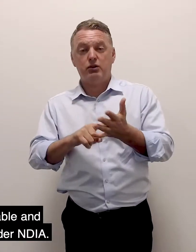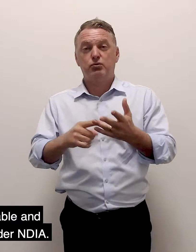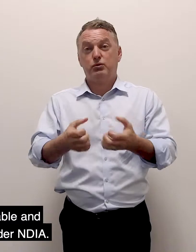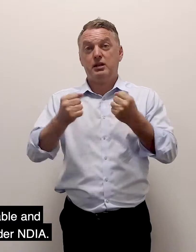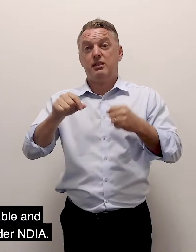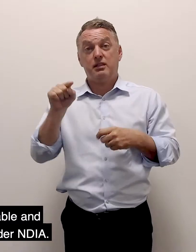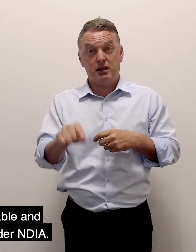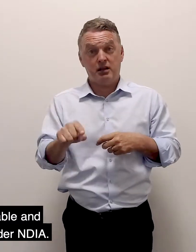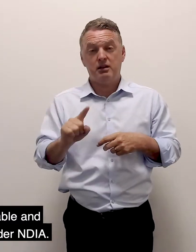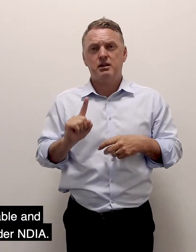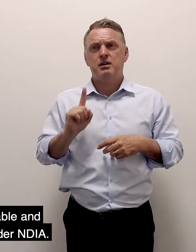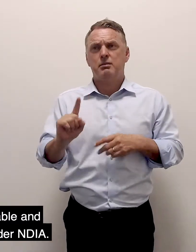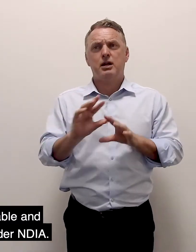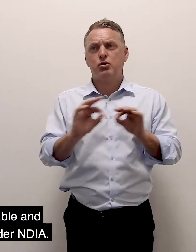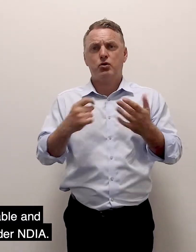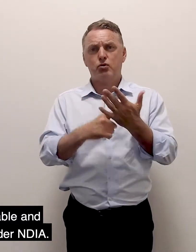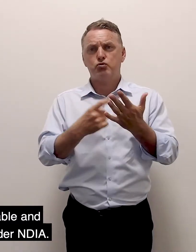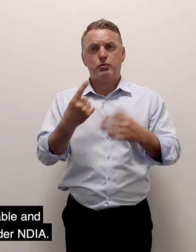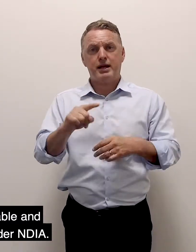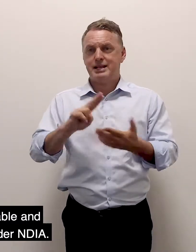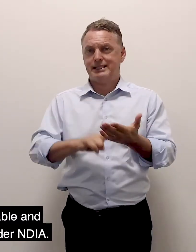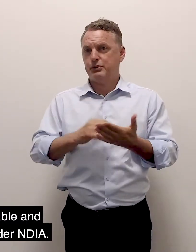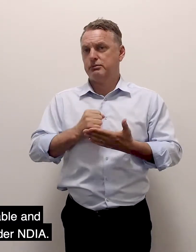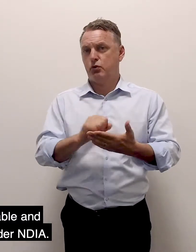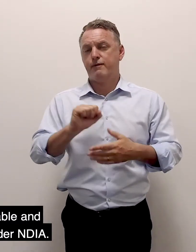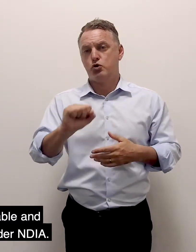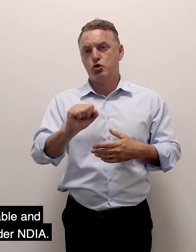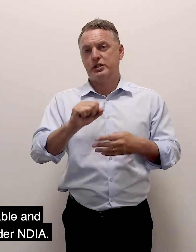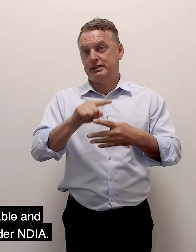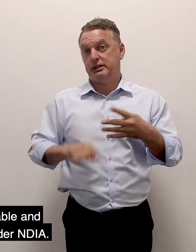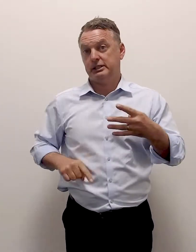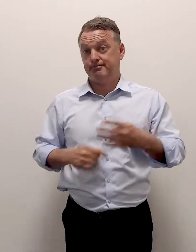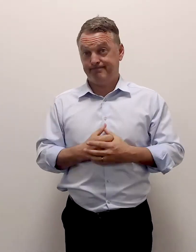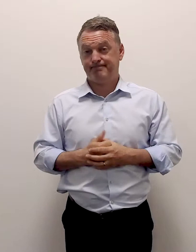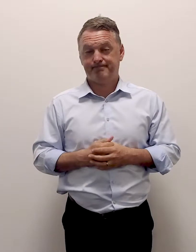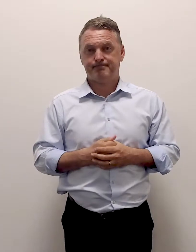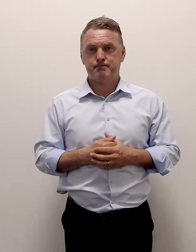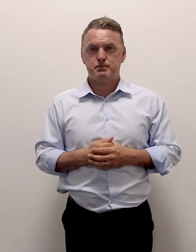but it's not a reasonable and necessary support under NDIA.